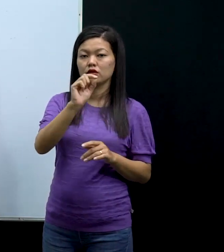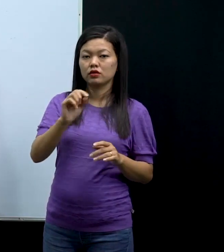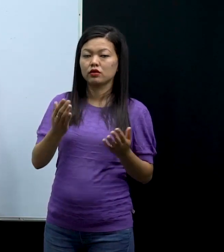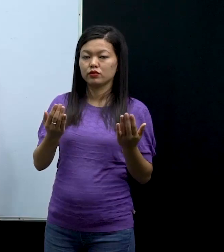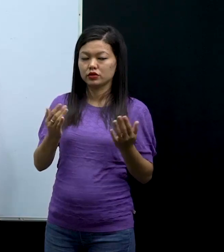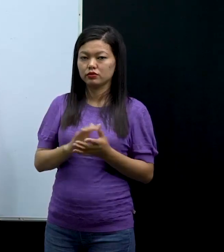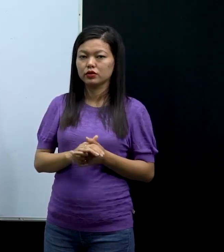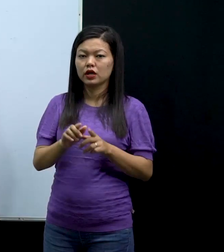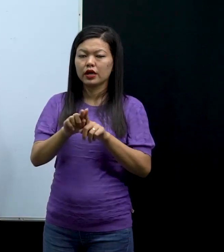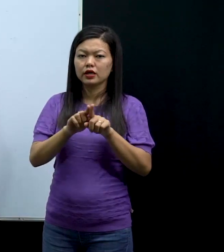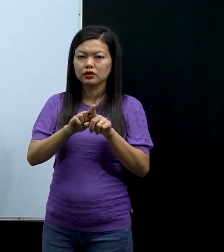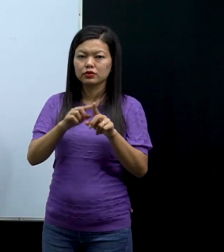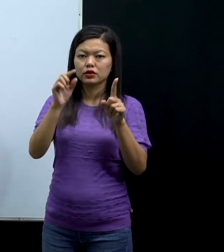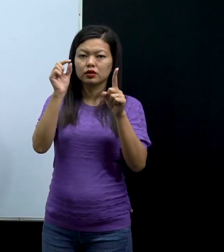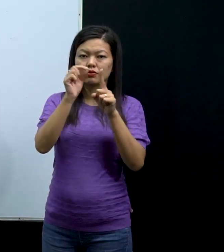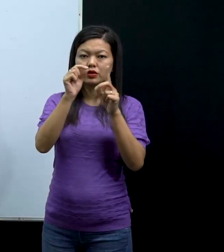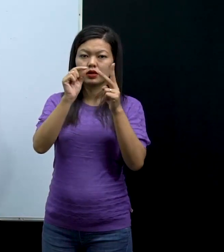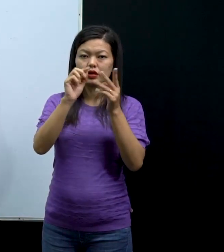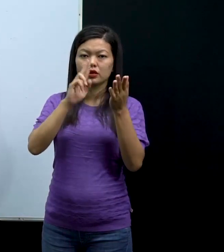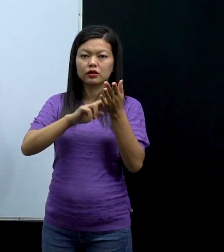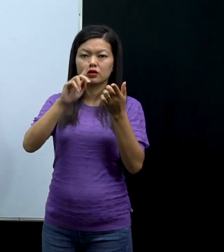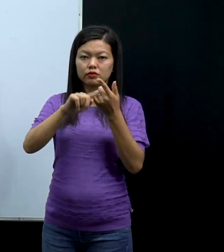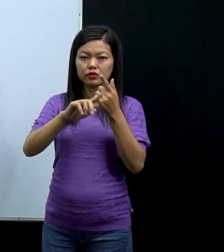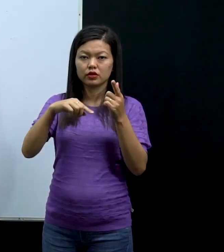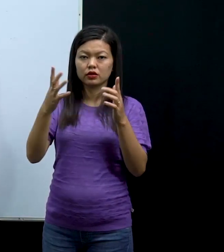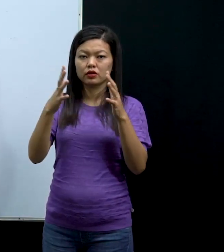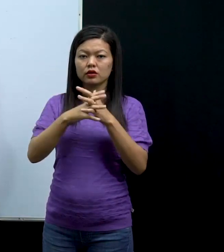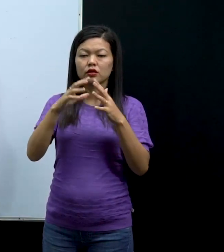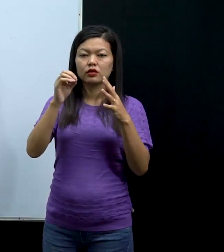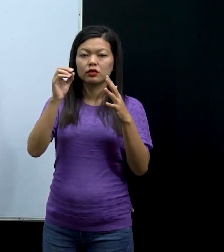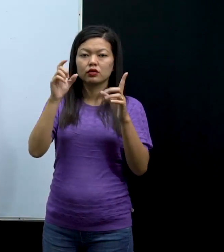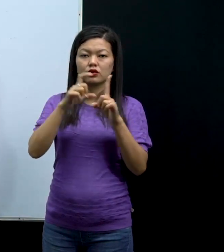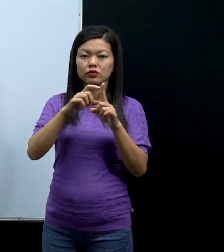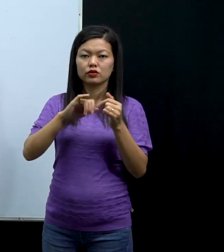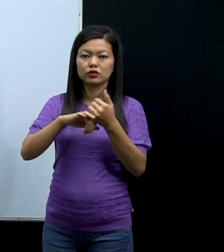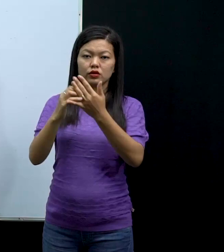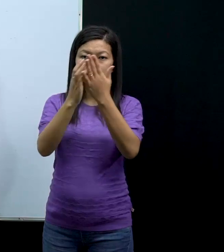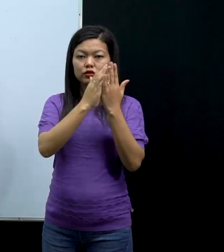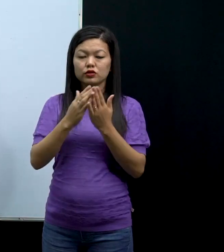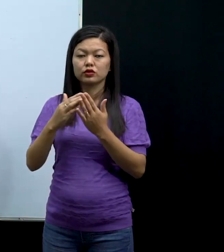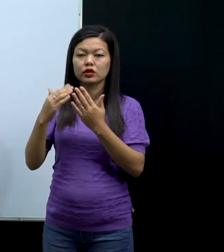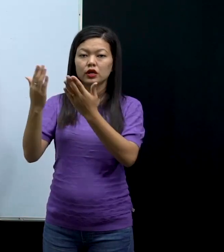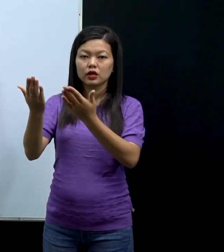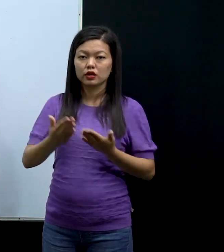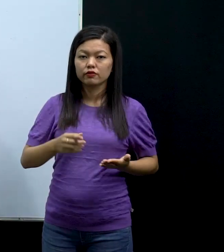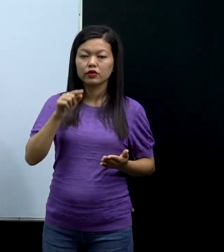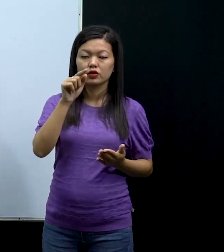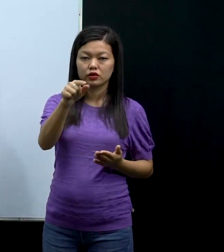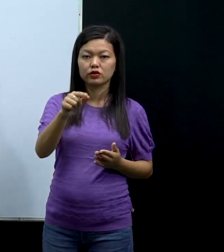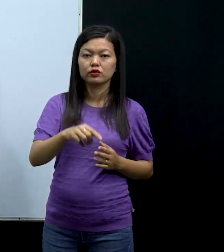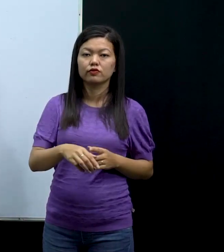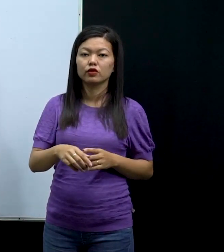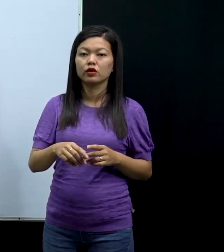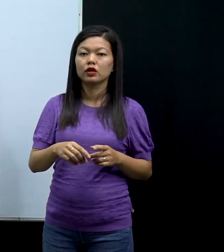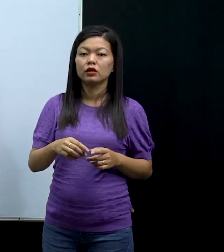or Pinewood School Shillong is inviting you for the celebration of our Golden Jubilee, or in any way that you would